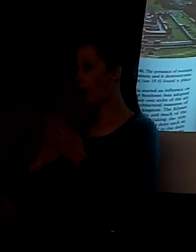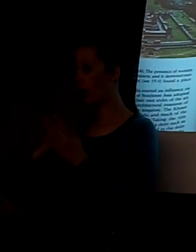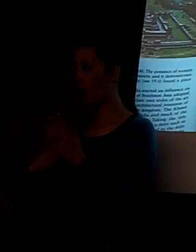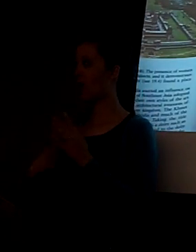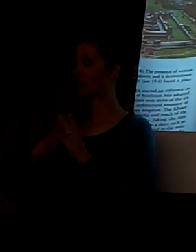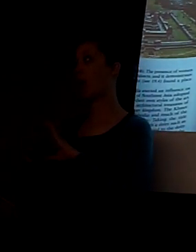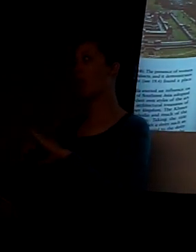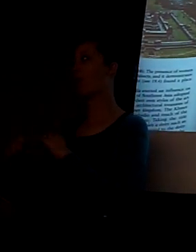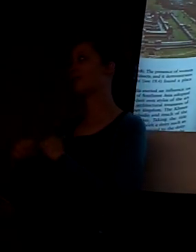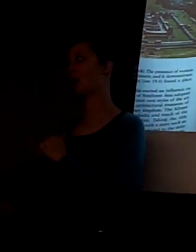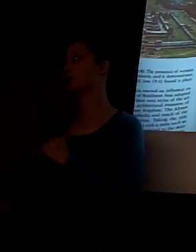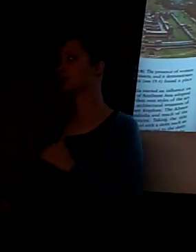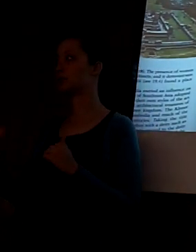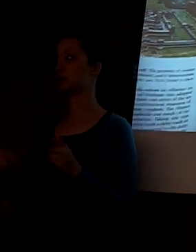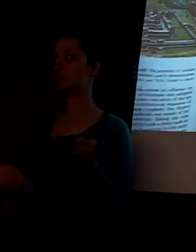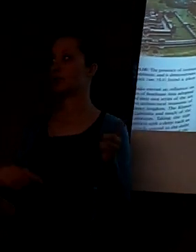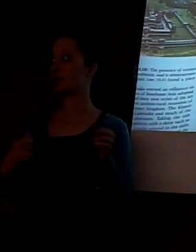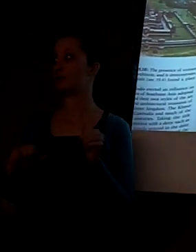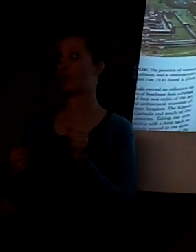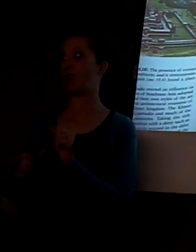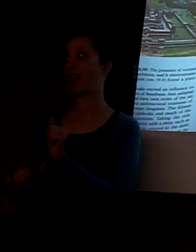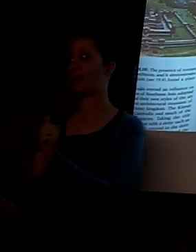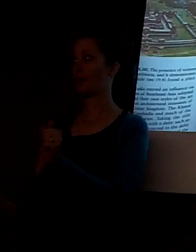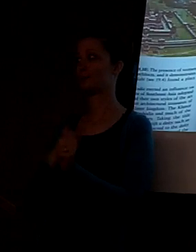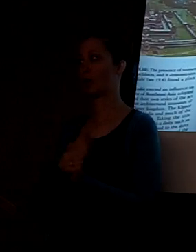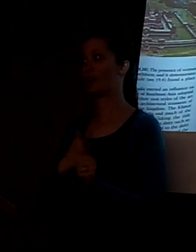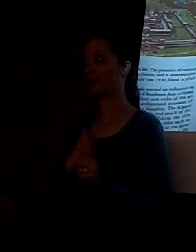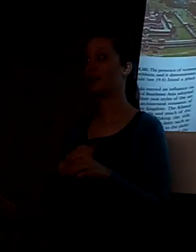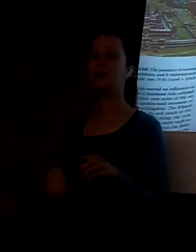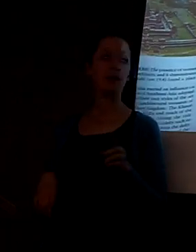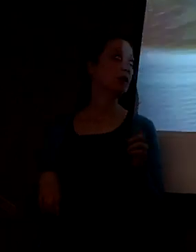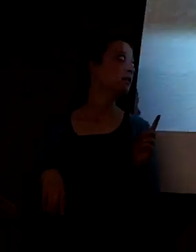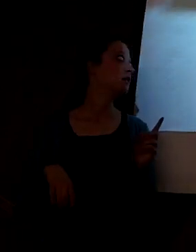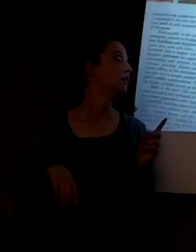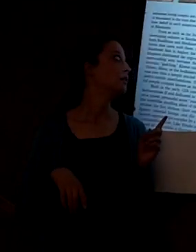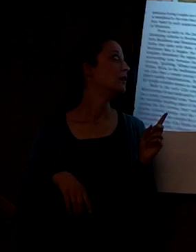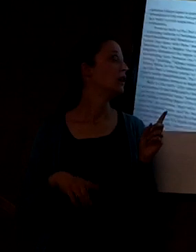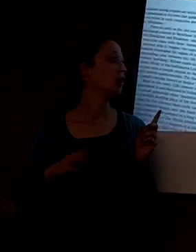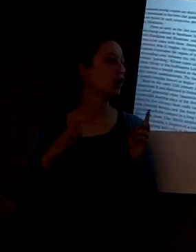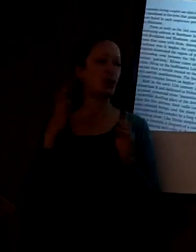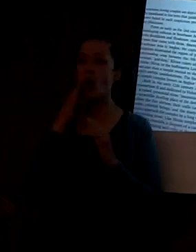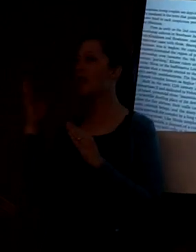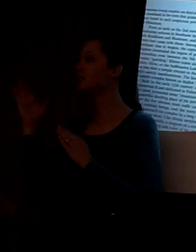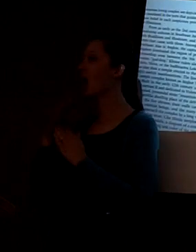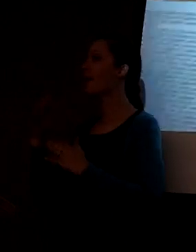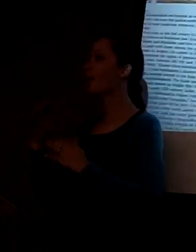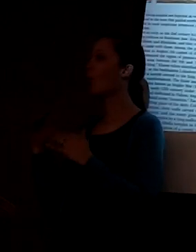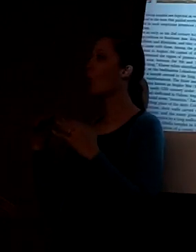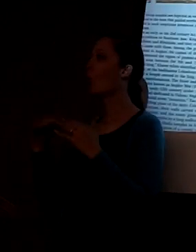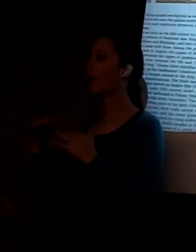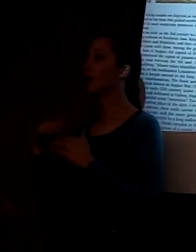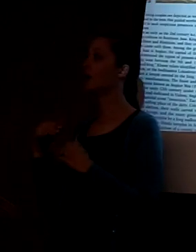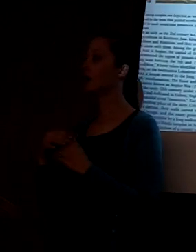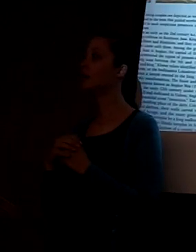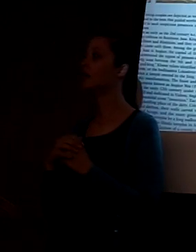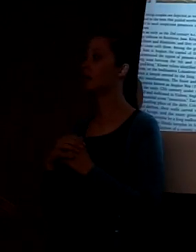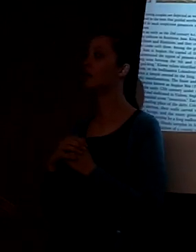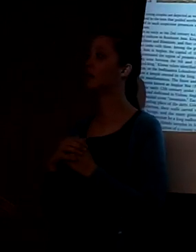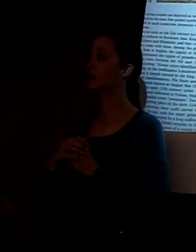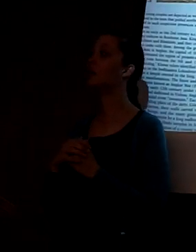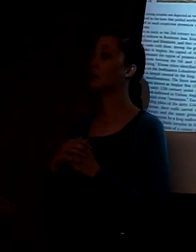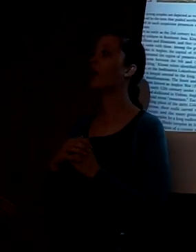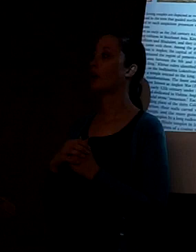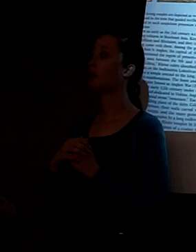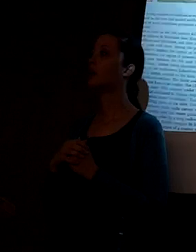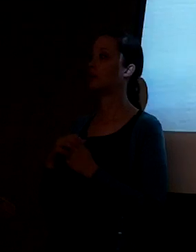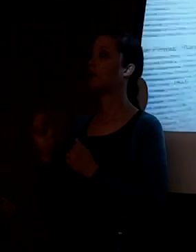piece here was by a Mongol artist. Who's the greatest warrior of all warriors? Generals, Genghis Khan, and he